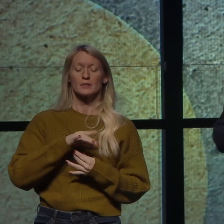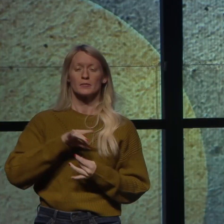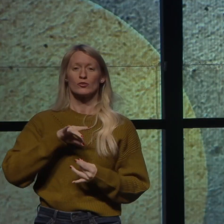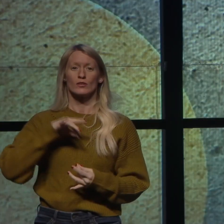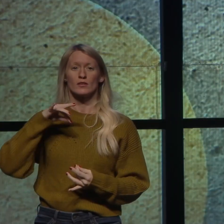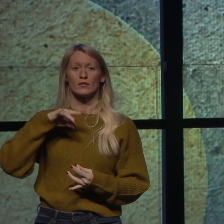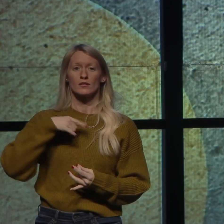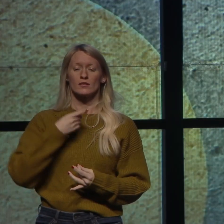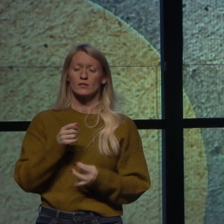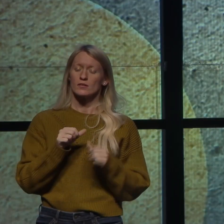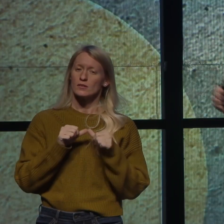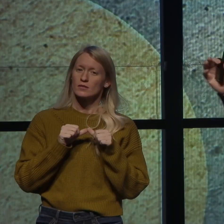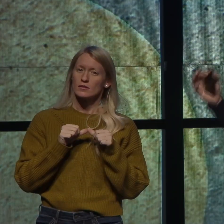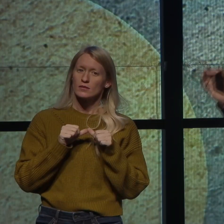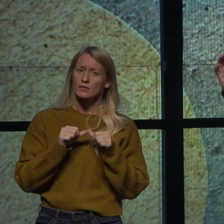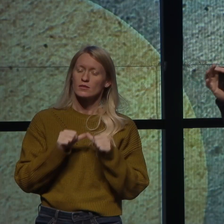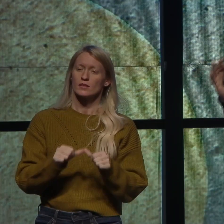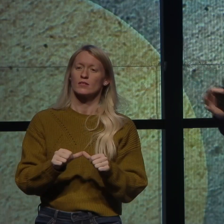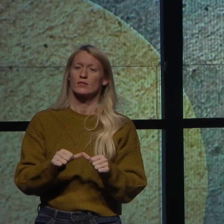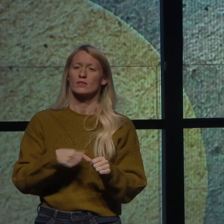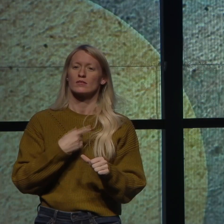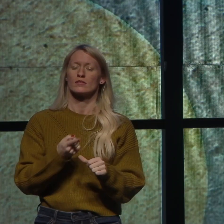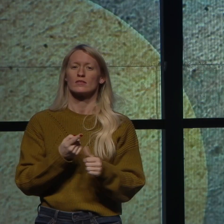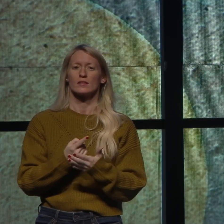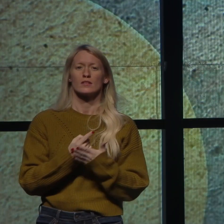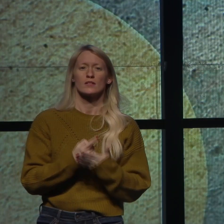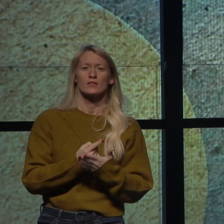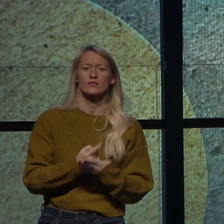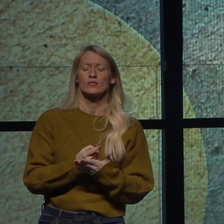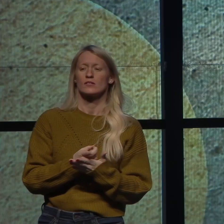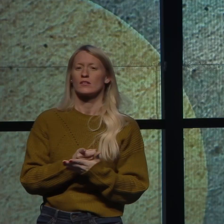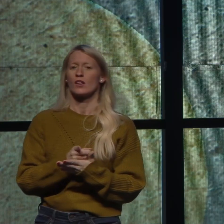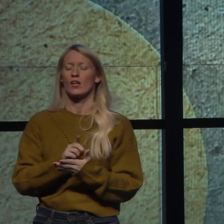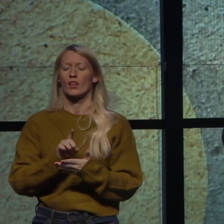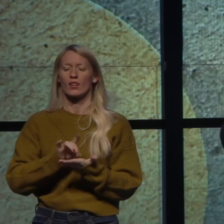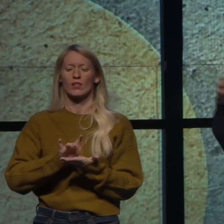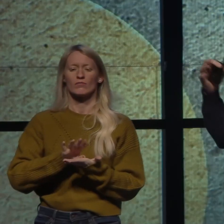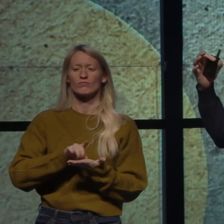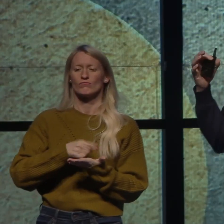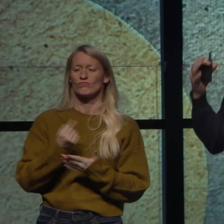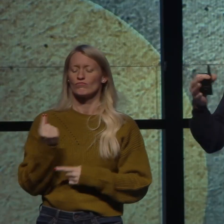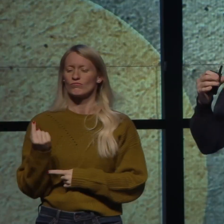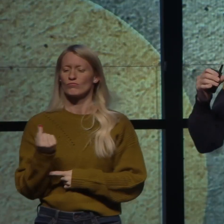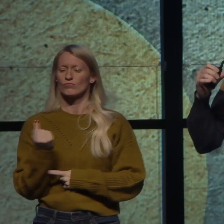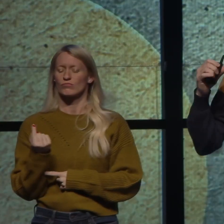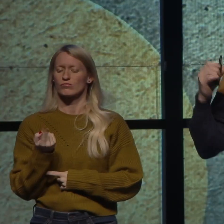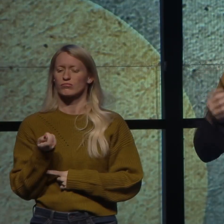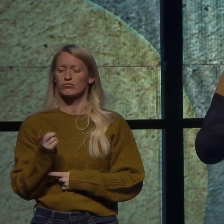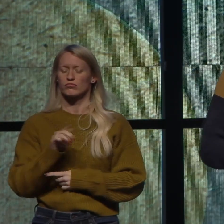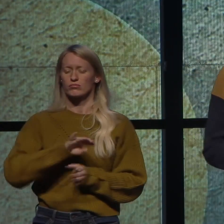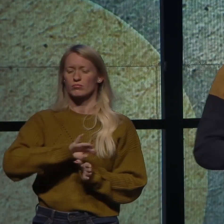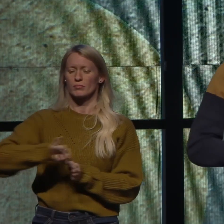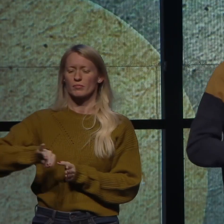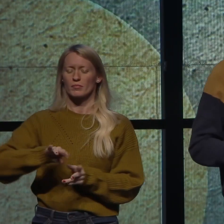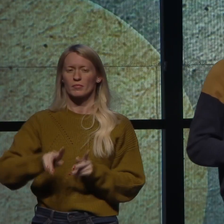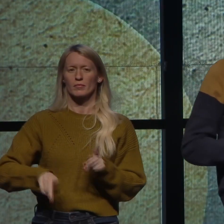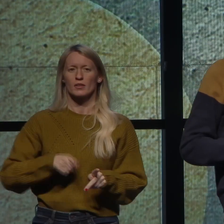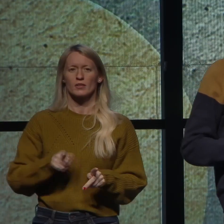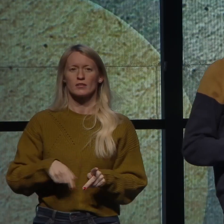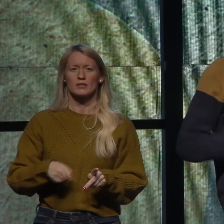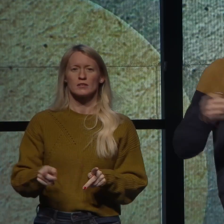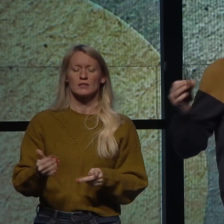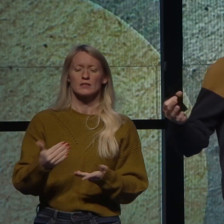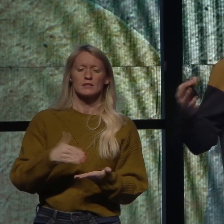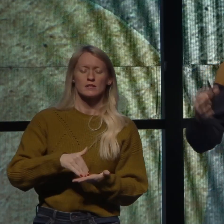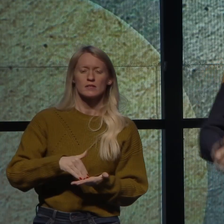continual discourse of othering that just continues to press in.